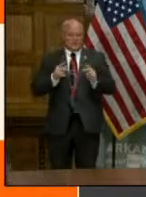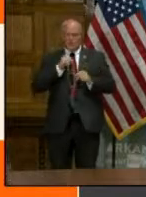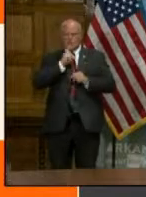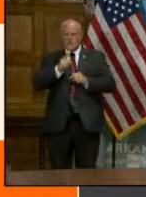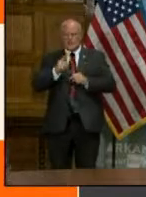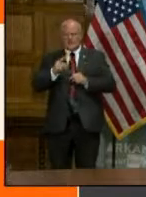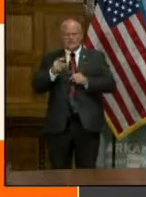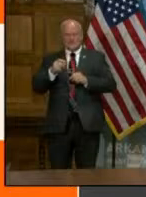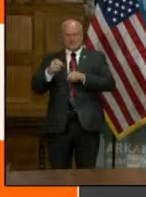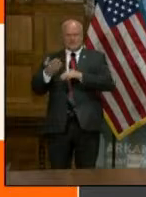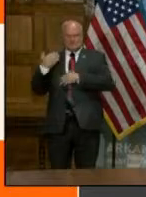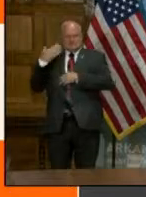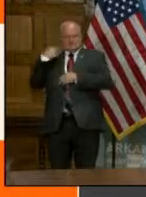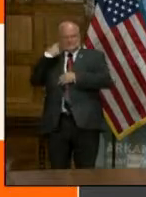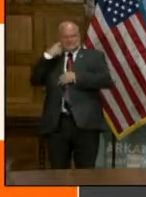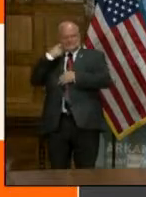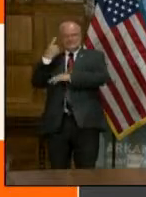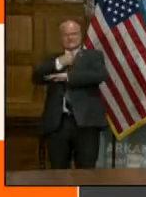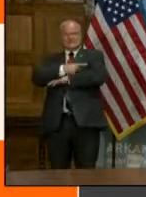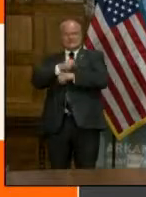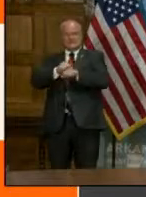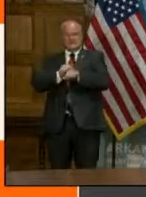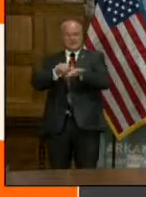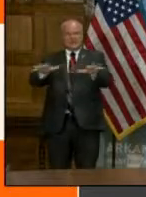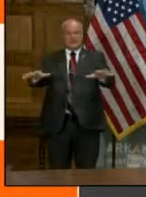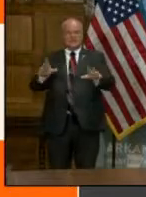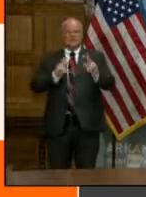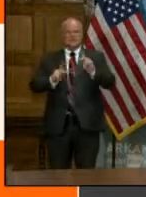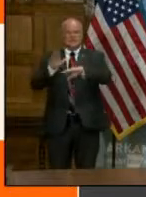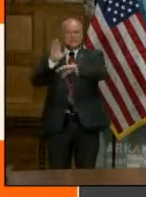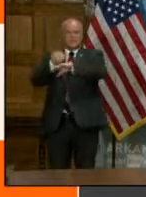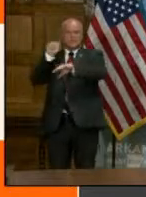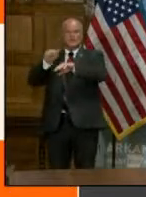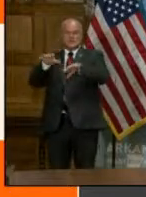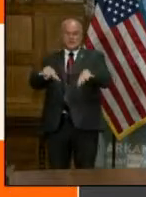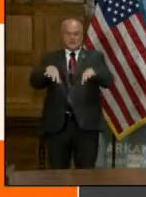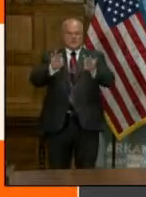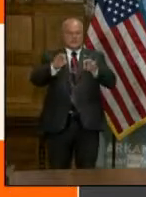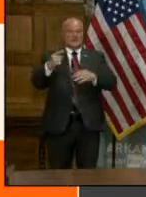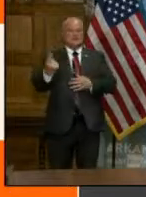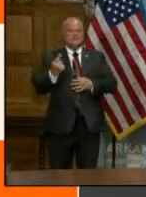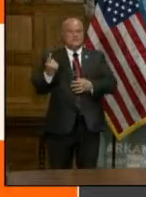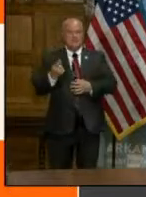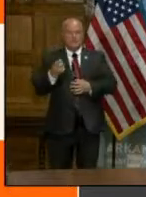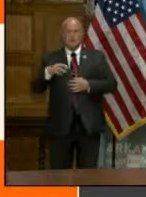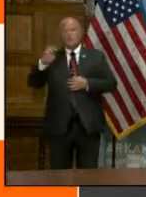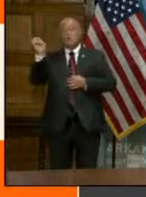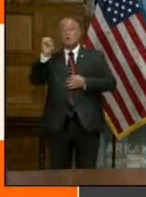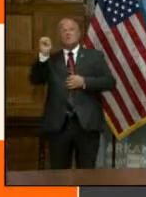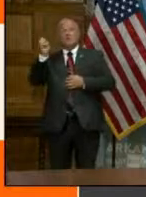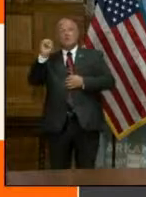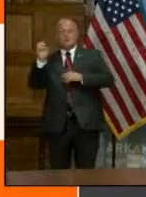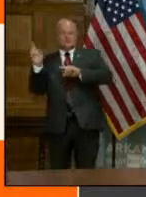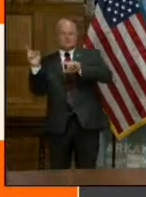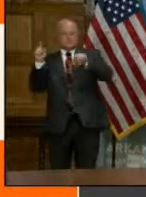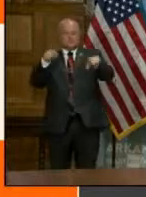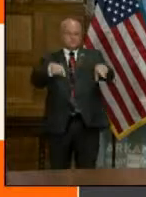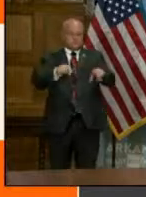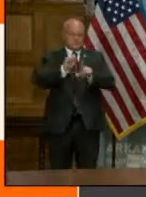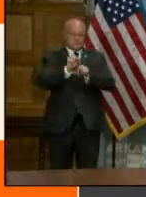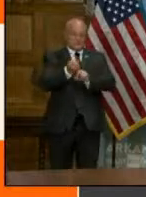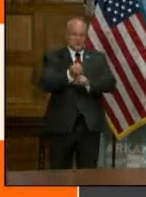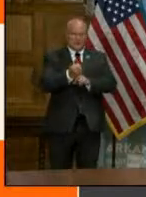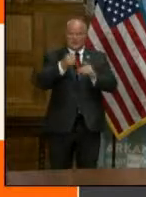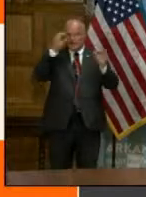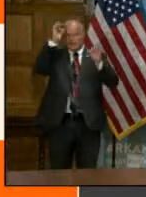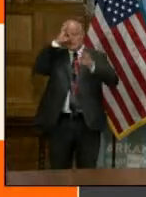the pandemic, when they were called out to pick up someone or emergency medical situation,